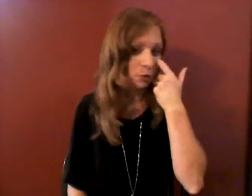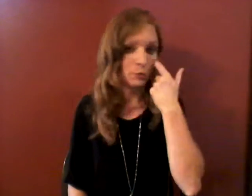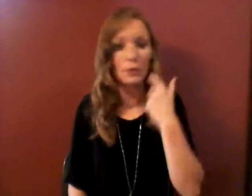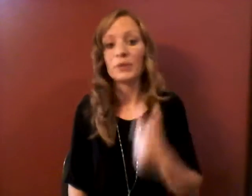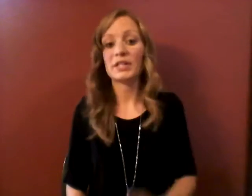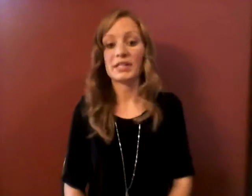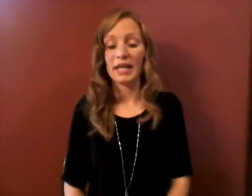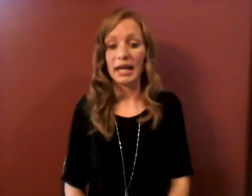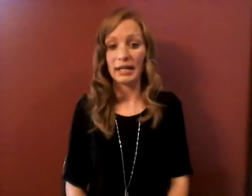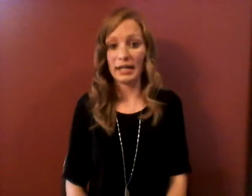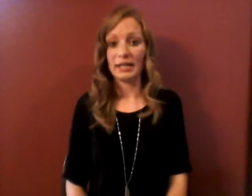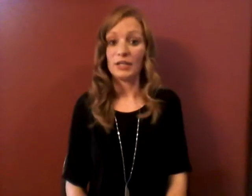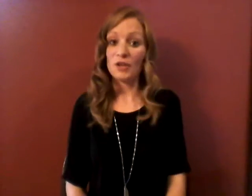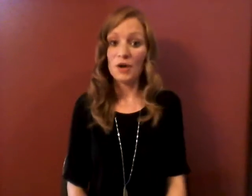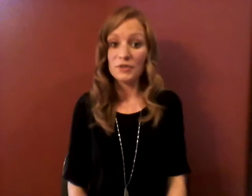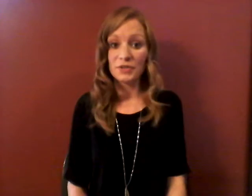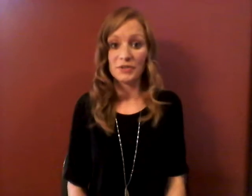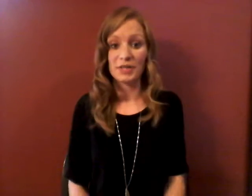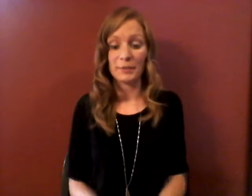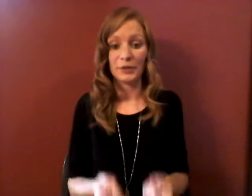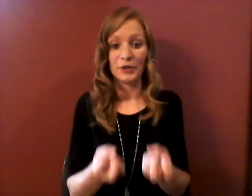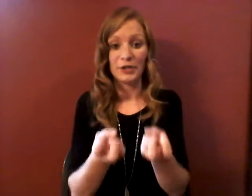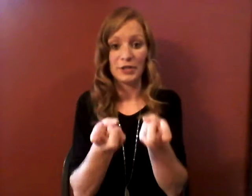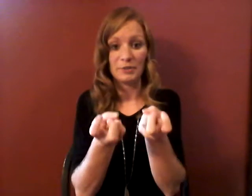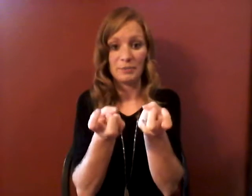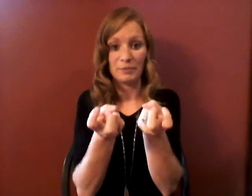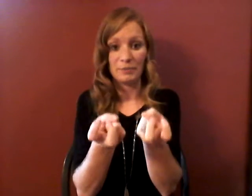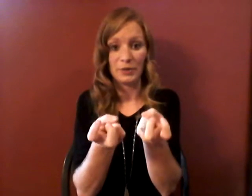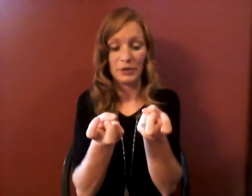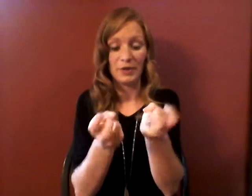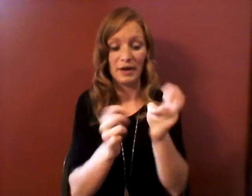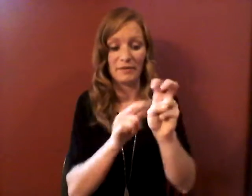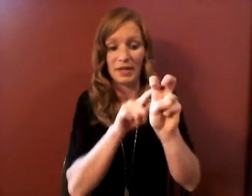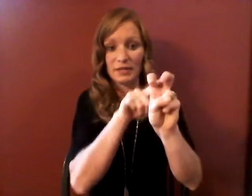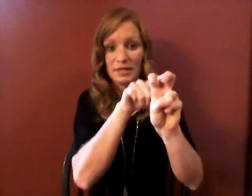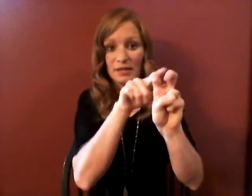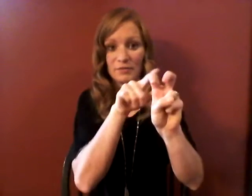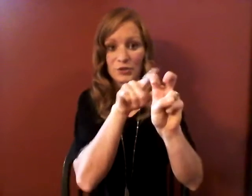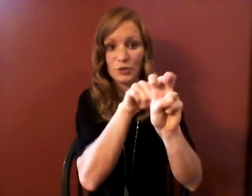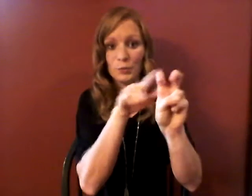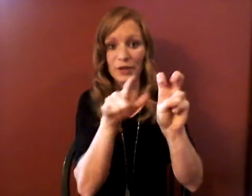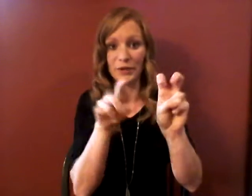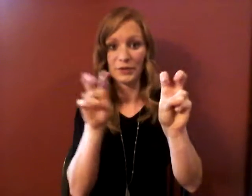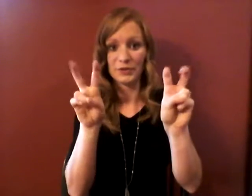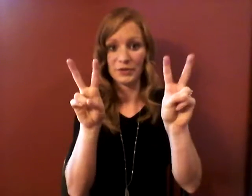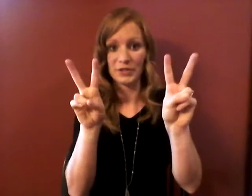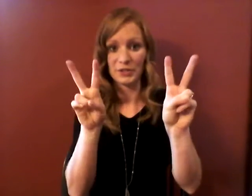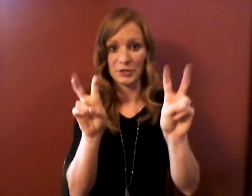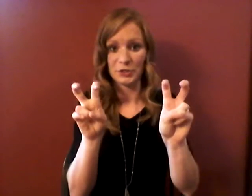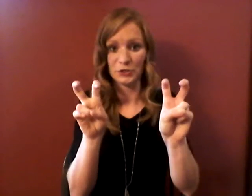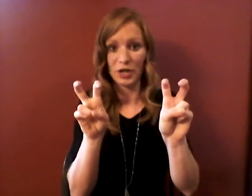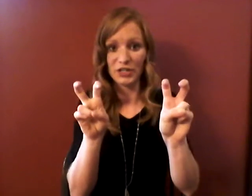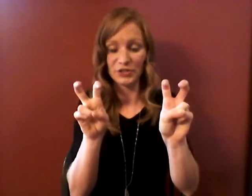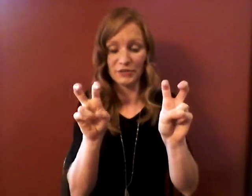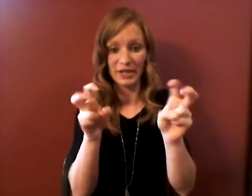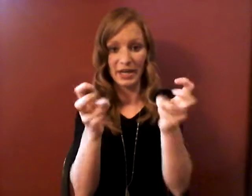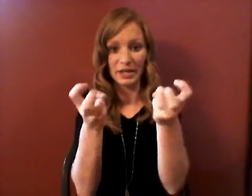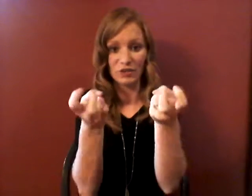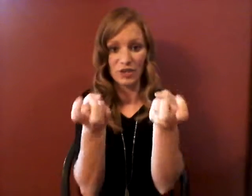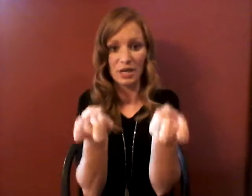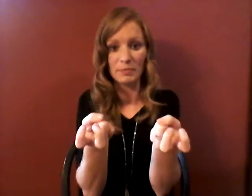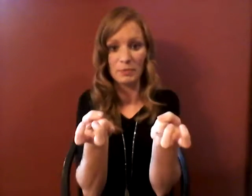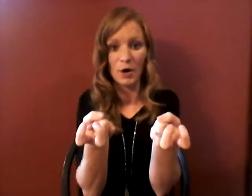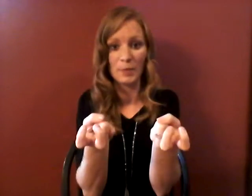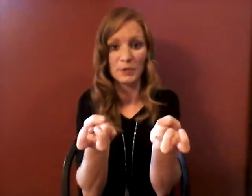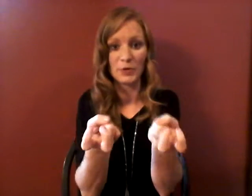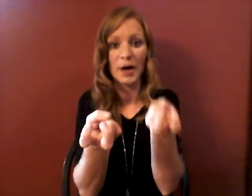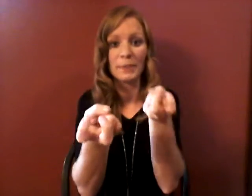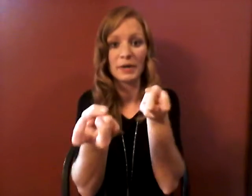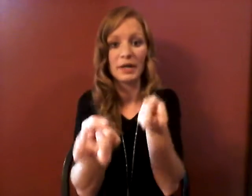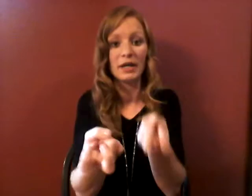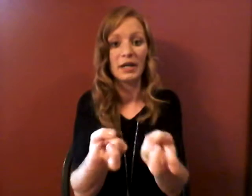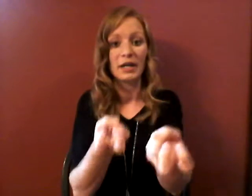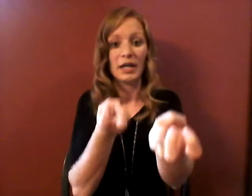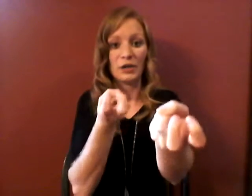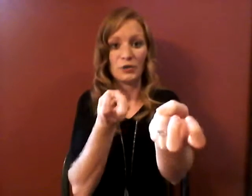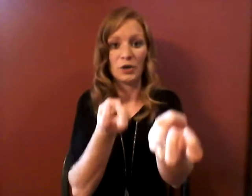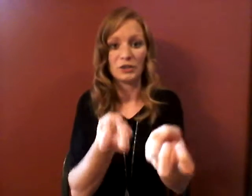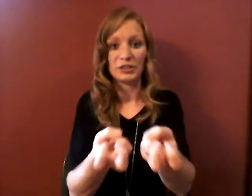Roller skating is also similar, but you have that set of two wheels. So this is a scrunched V hand shape, palms are up, and you alternate